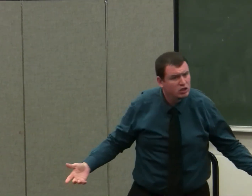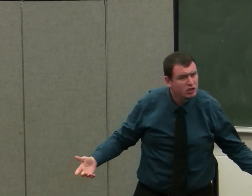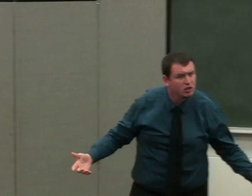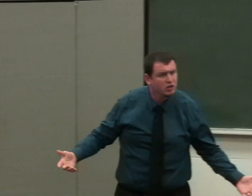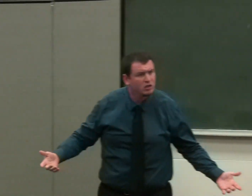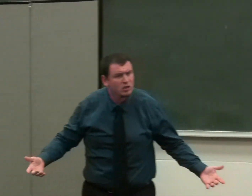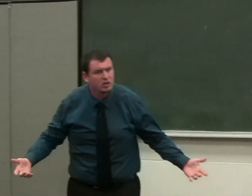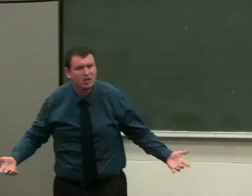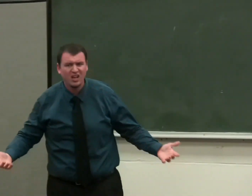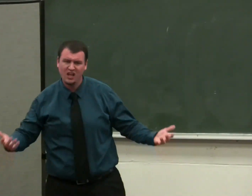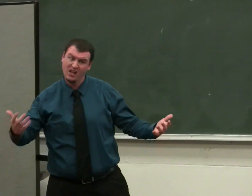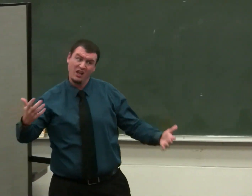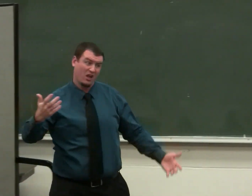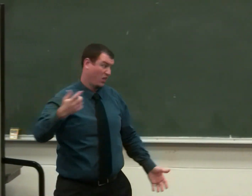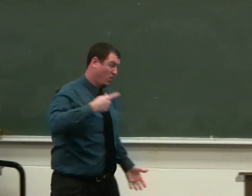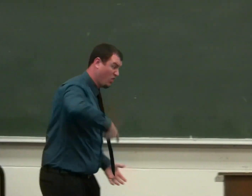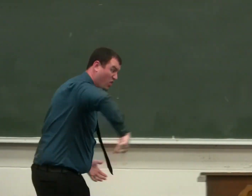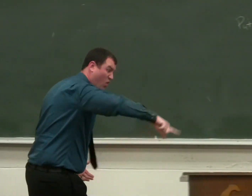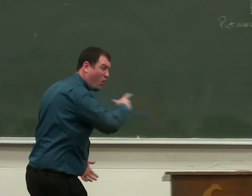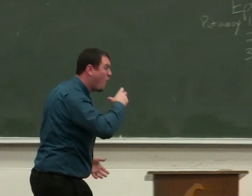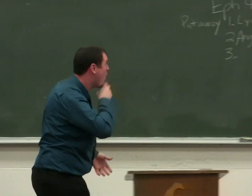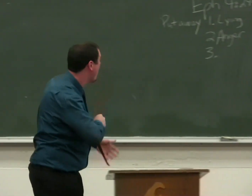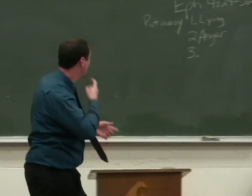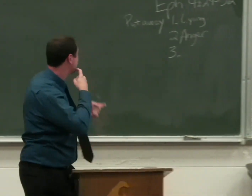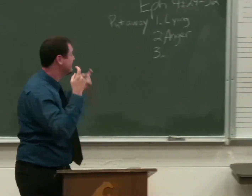should be changed. You should.